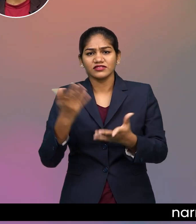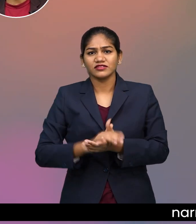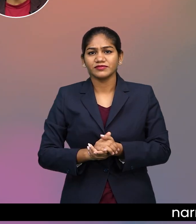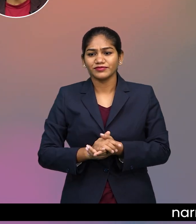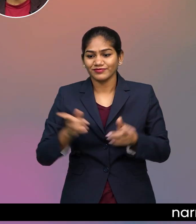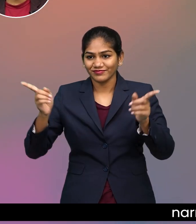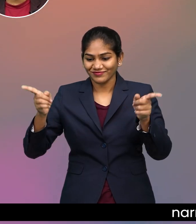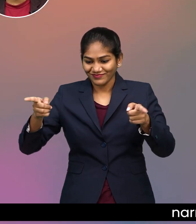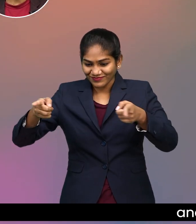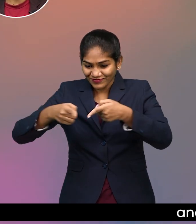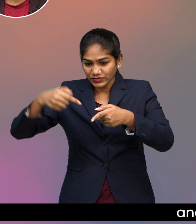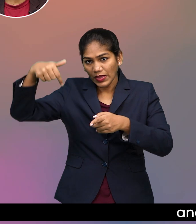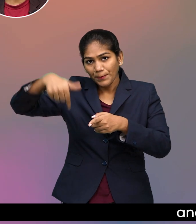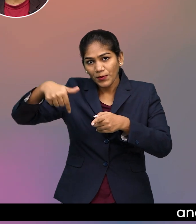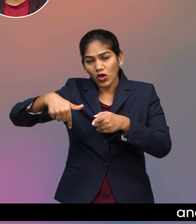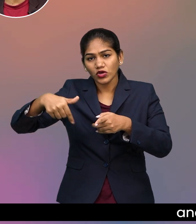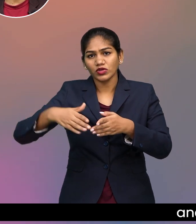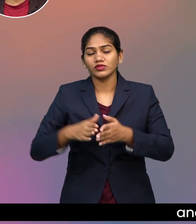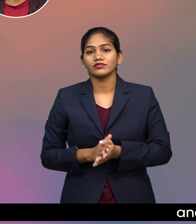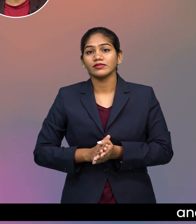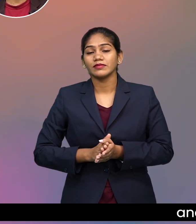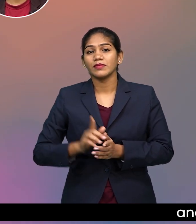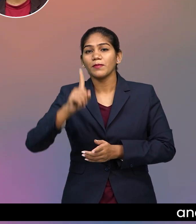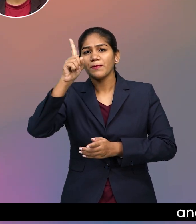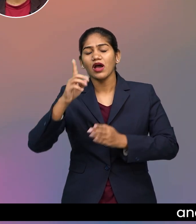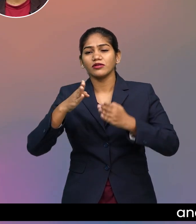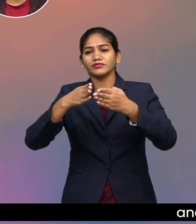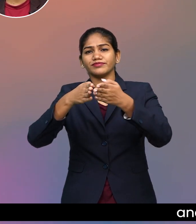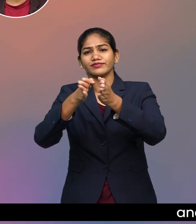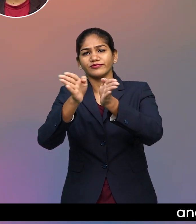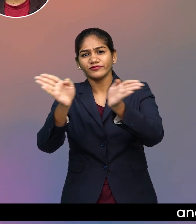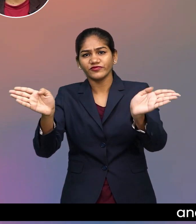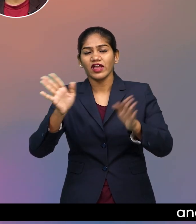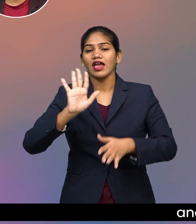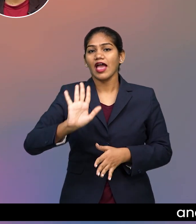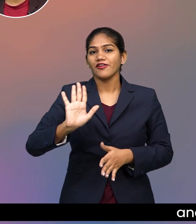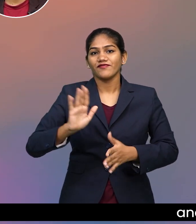narrow at the bottom and wide at the top.